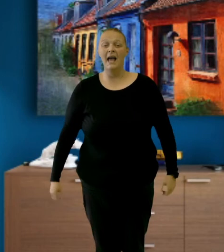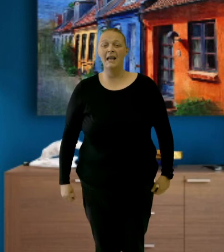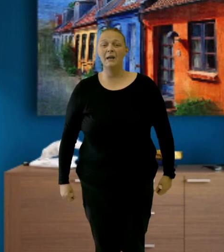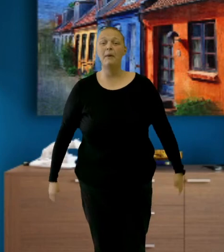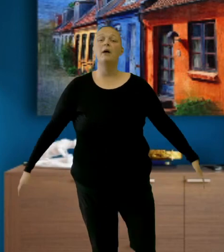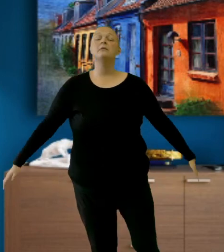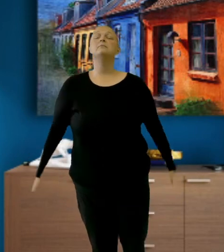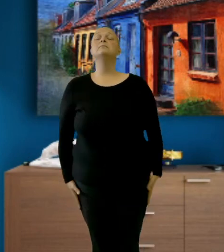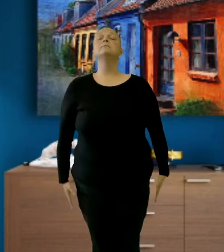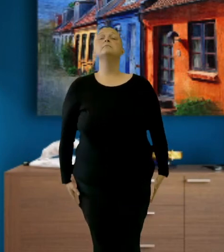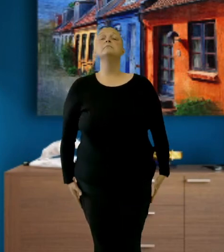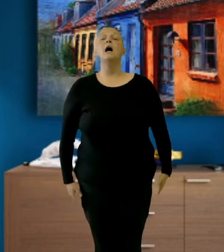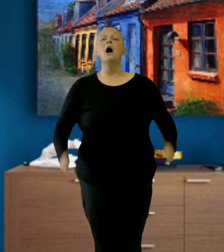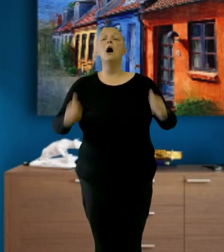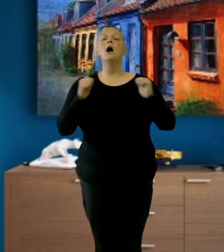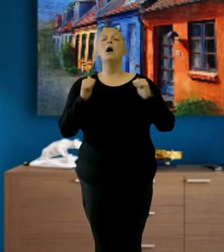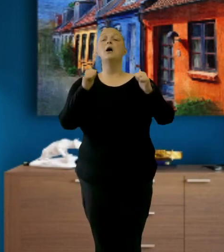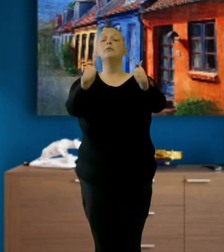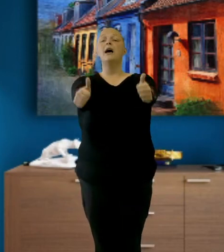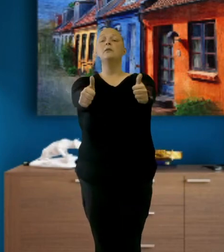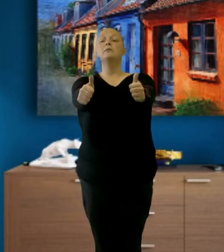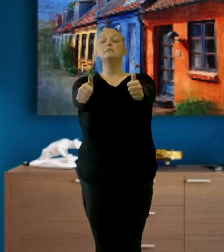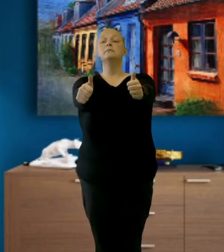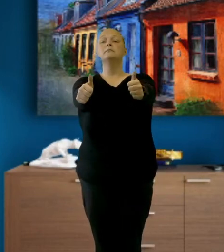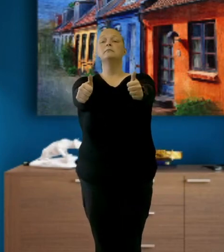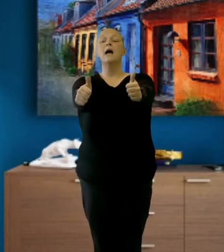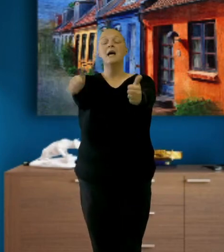Hang about, arms out,